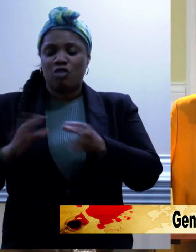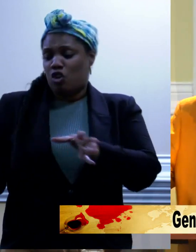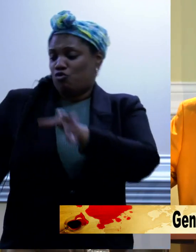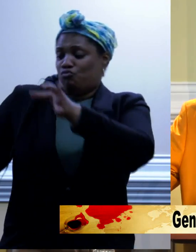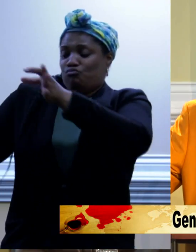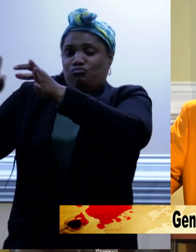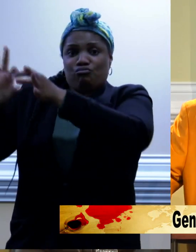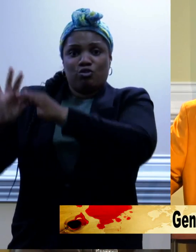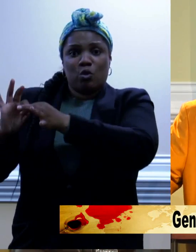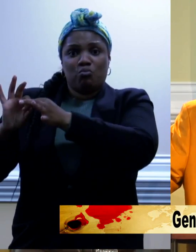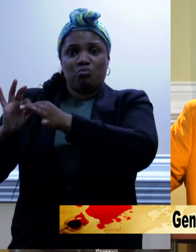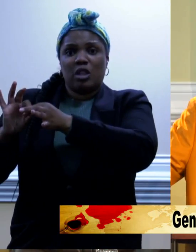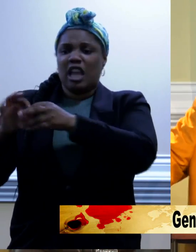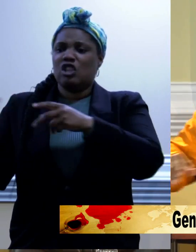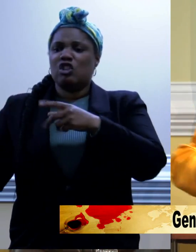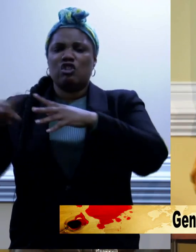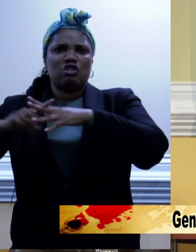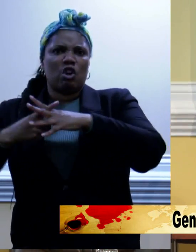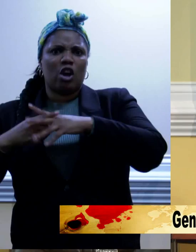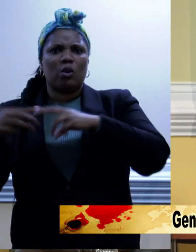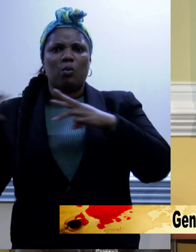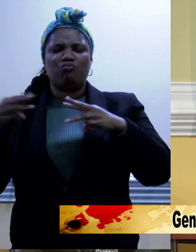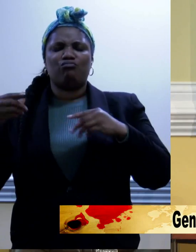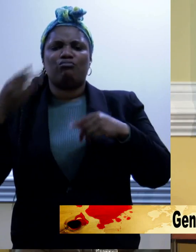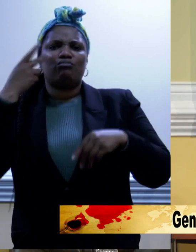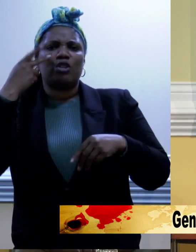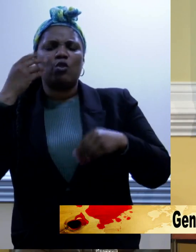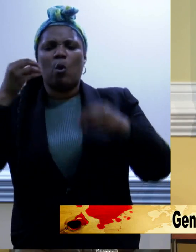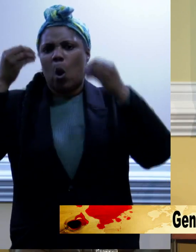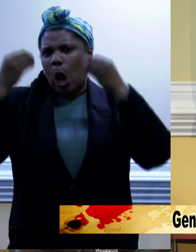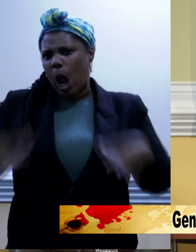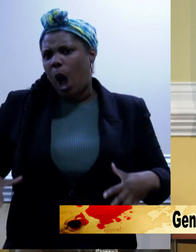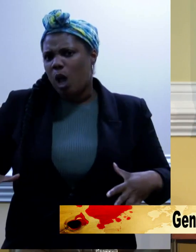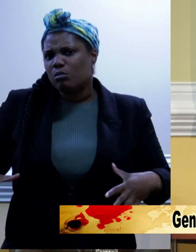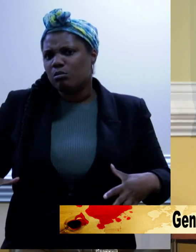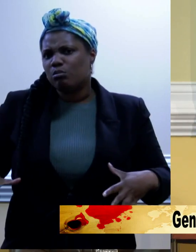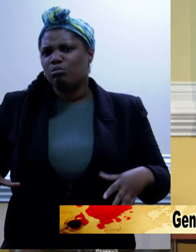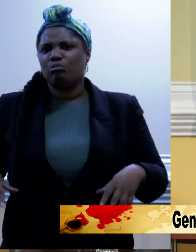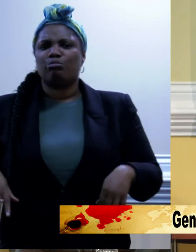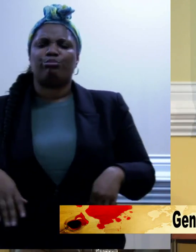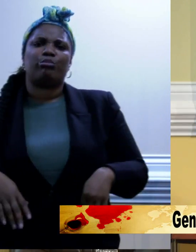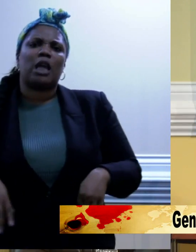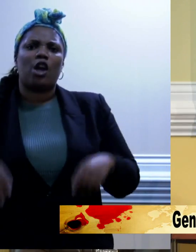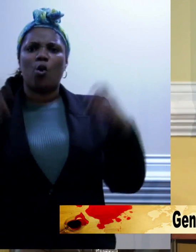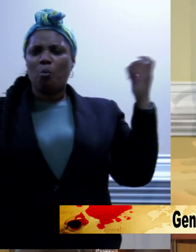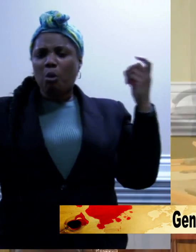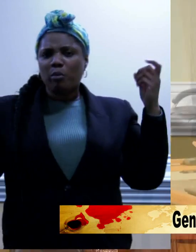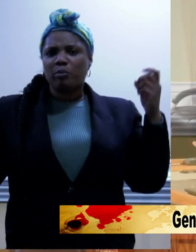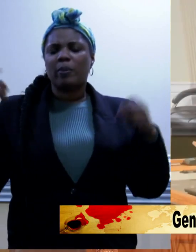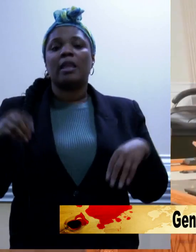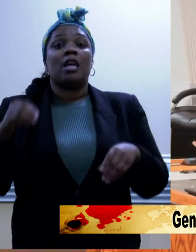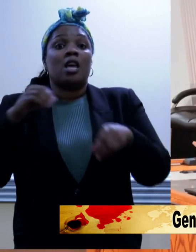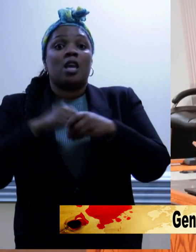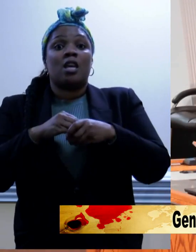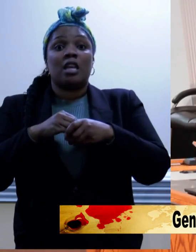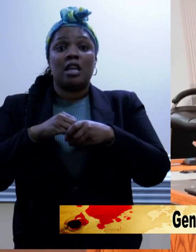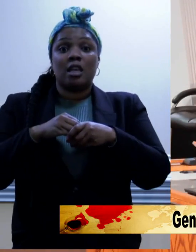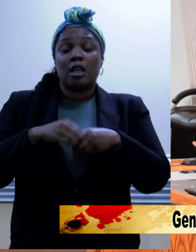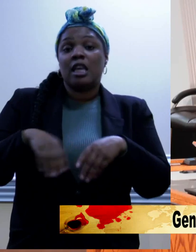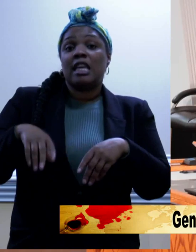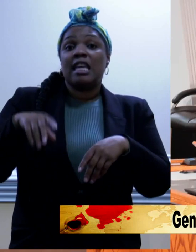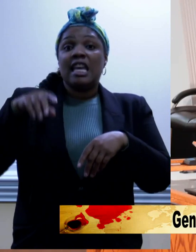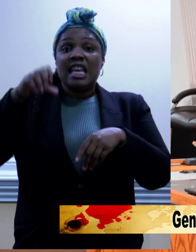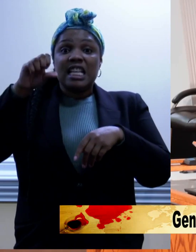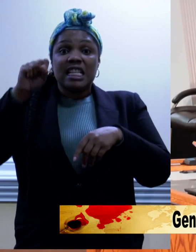So they started a war. Let's see who lost the war. Skip down to verse 10. Verse 10 and go ahead. And the Baal of Siddim was full